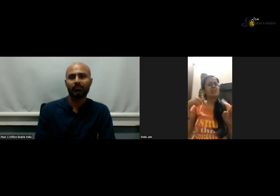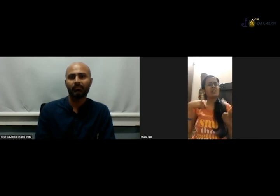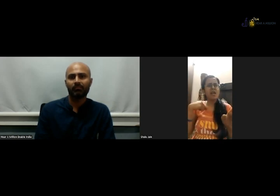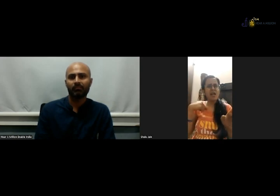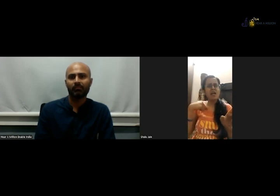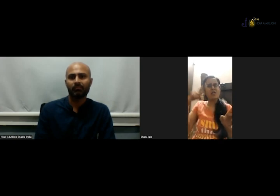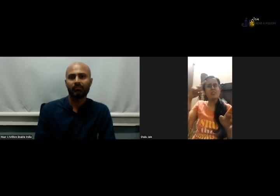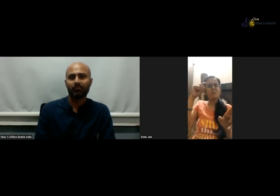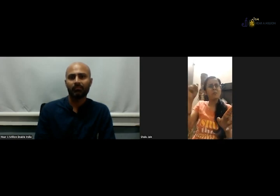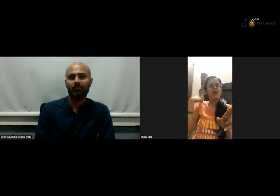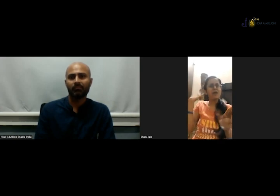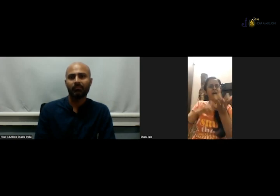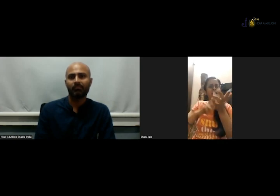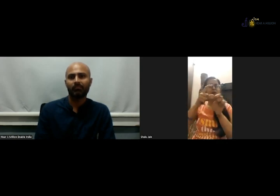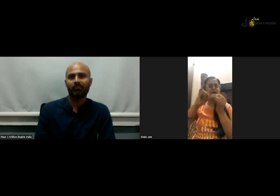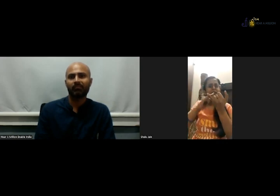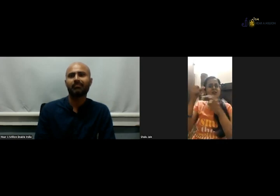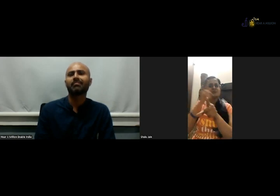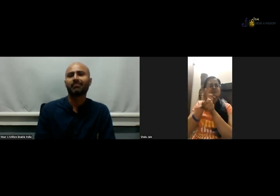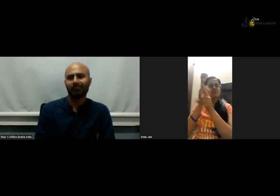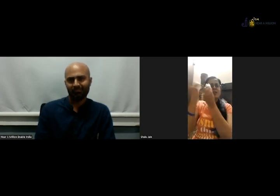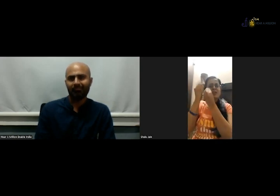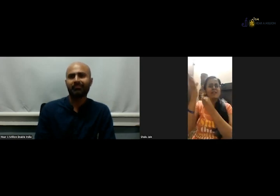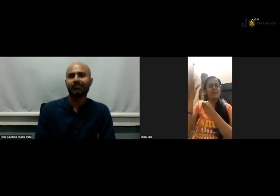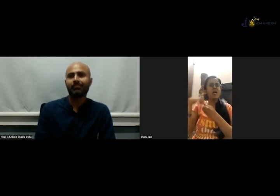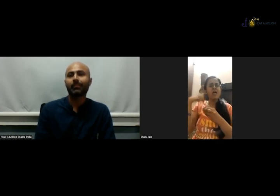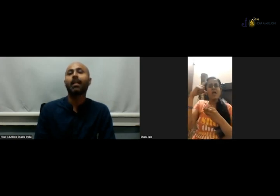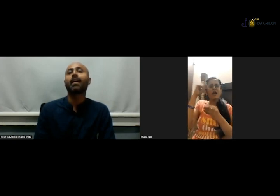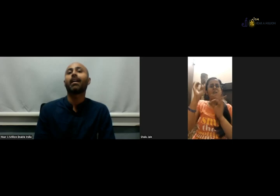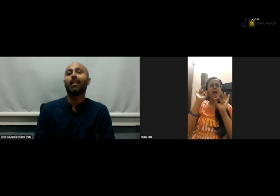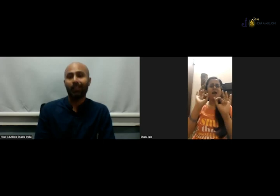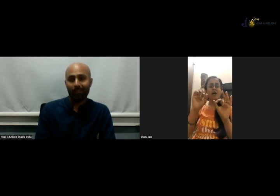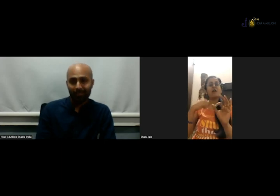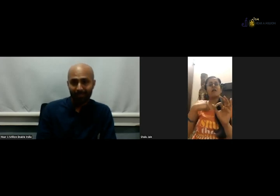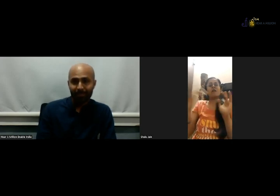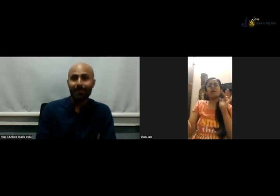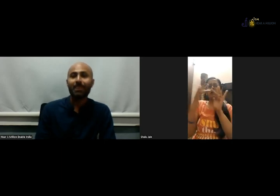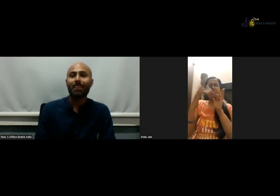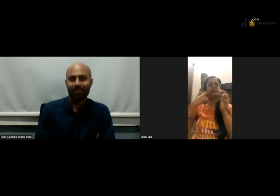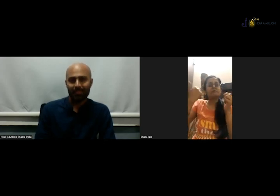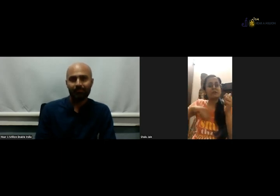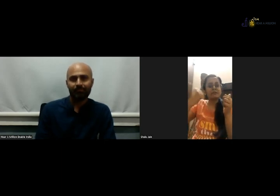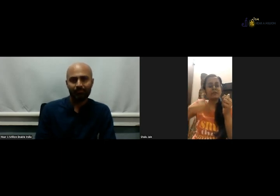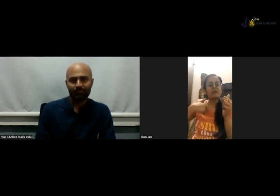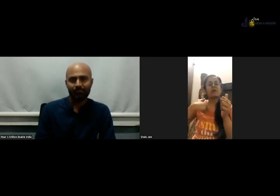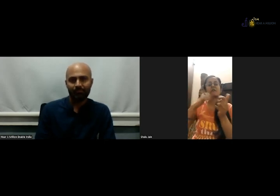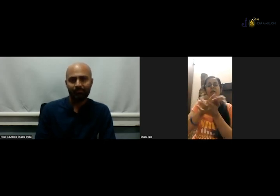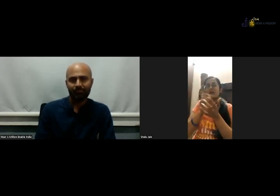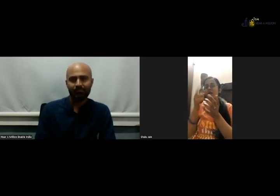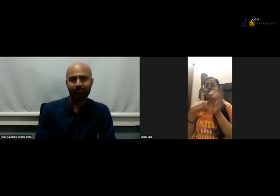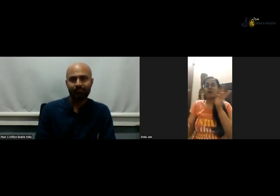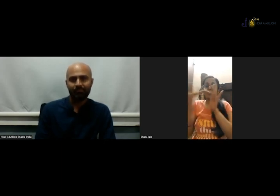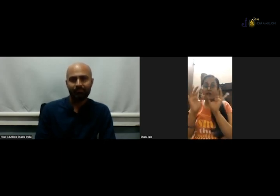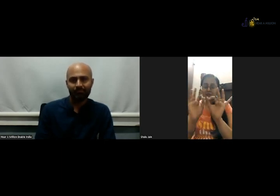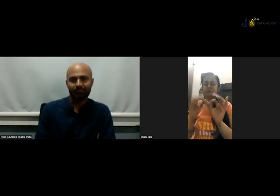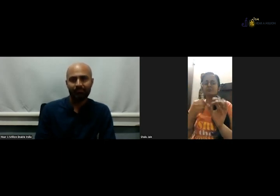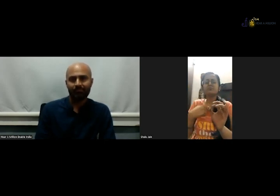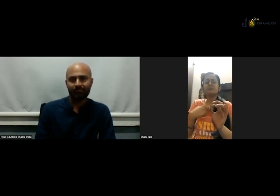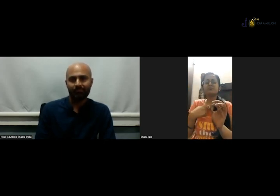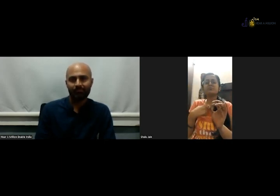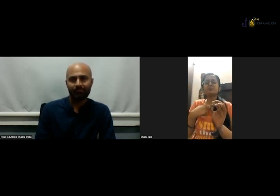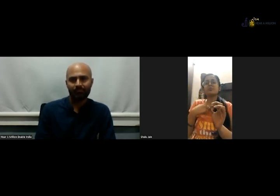asking a lot of payment. And someone told me that there is a deaf lawyer. Then I remember that she taught me in NDS.